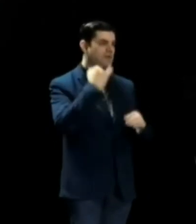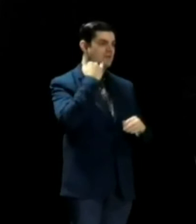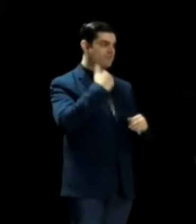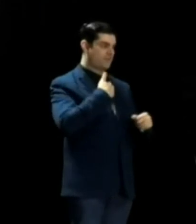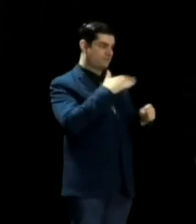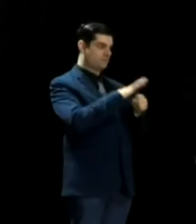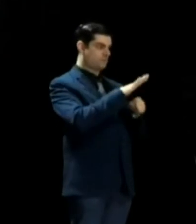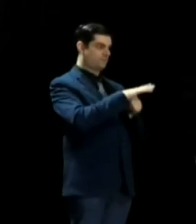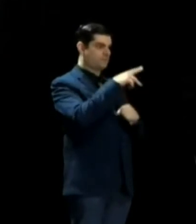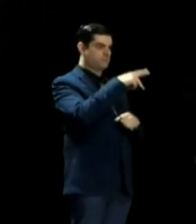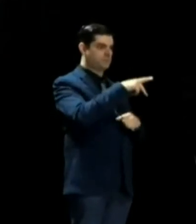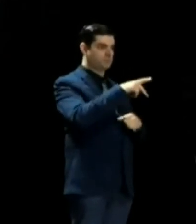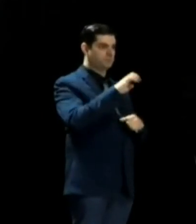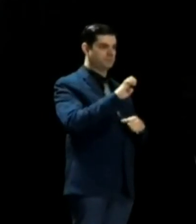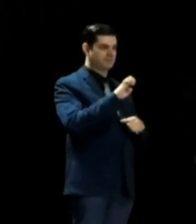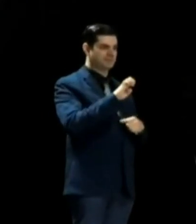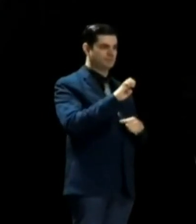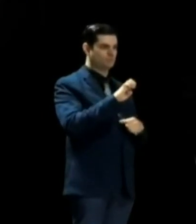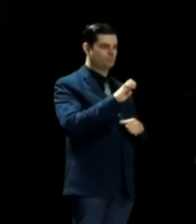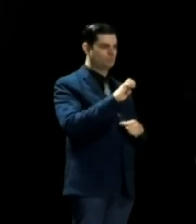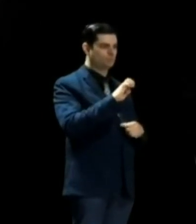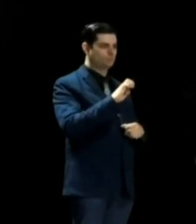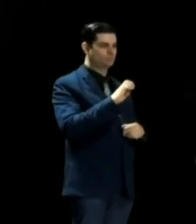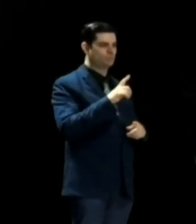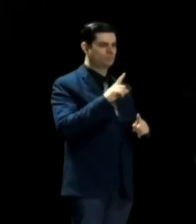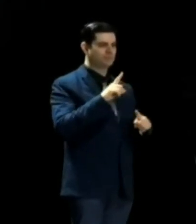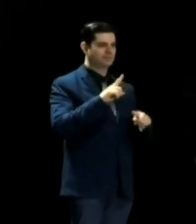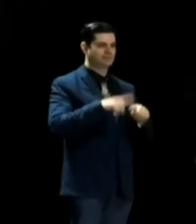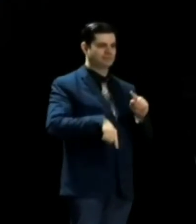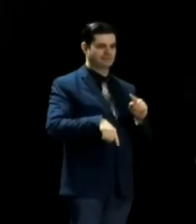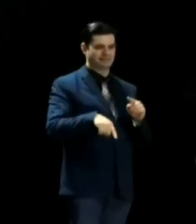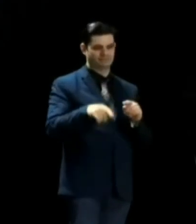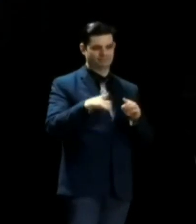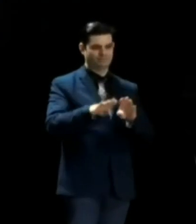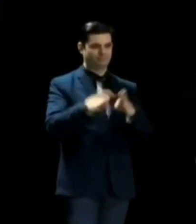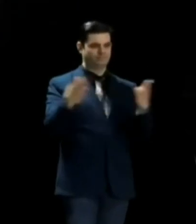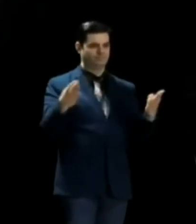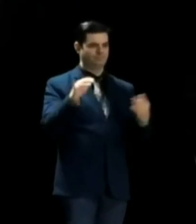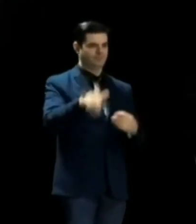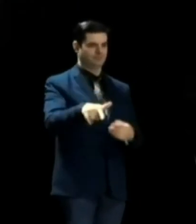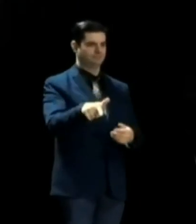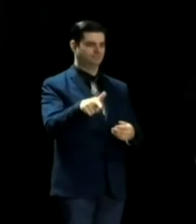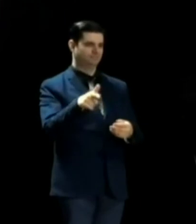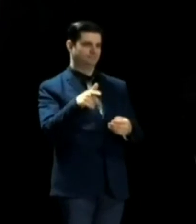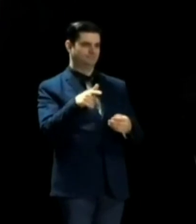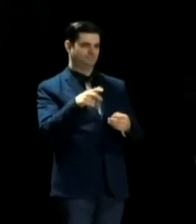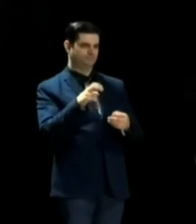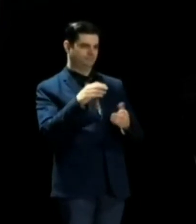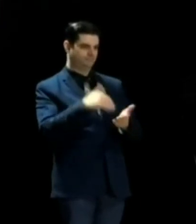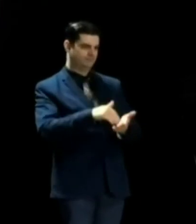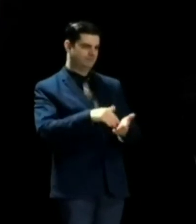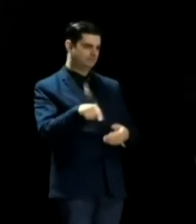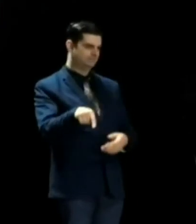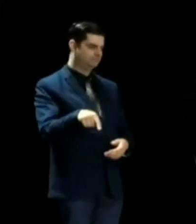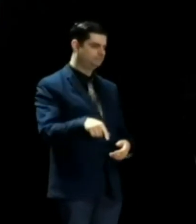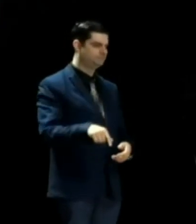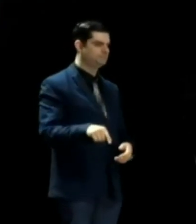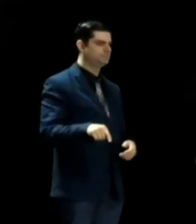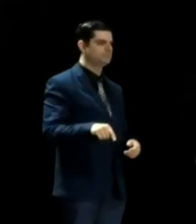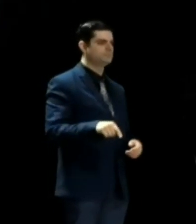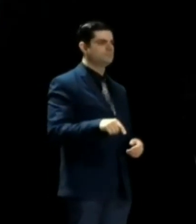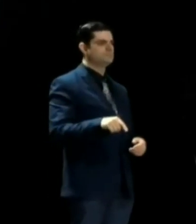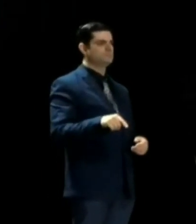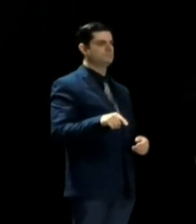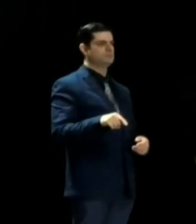start, and some of the surgeries you may want to hold off on because they are more intensive and the risk